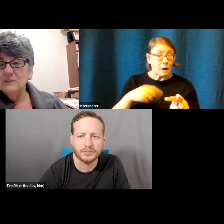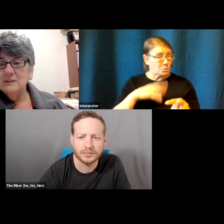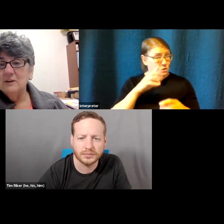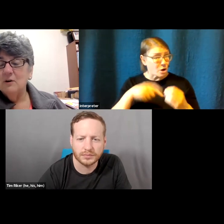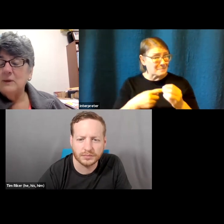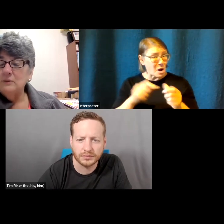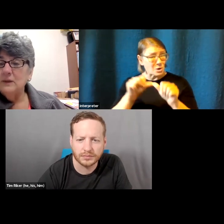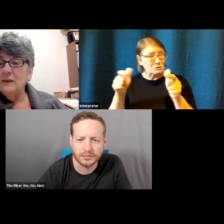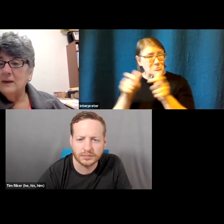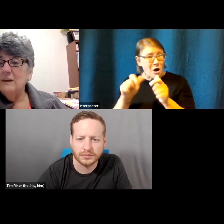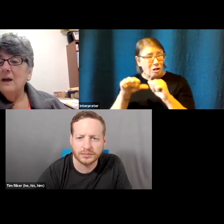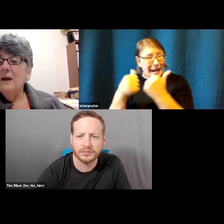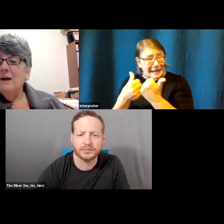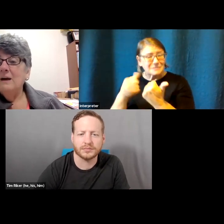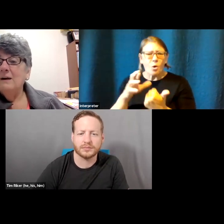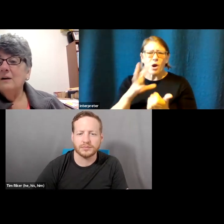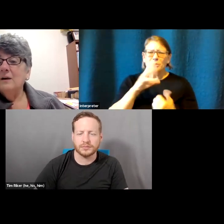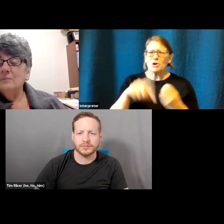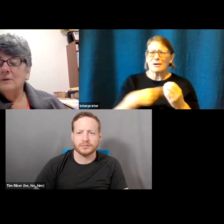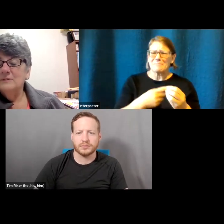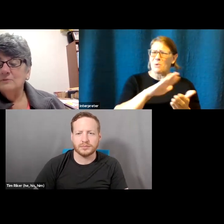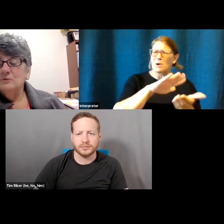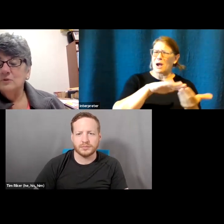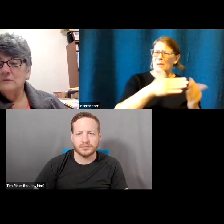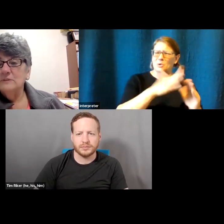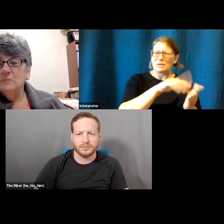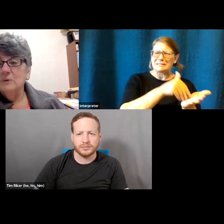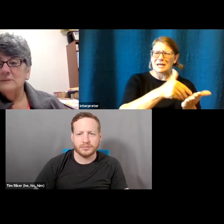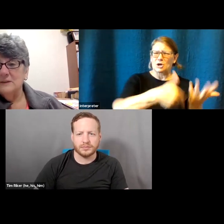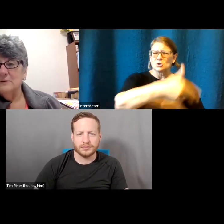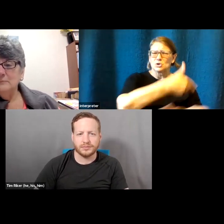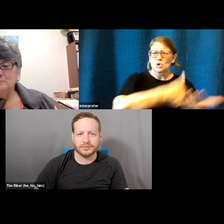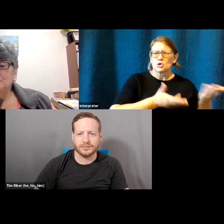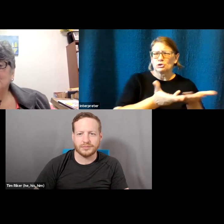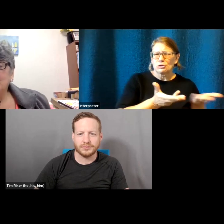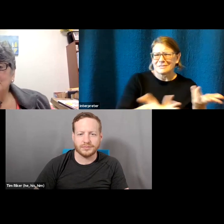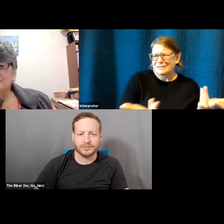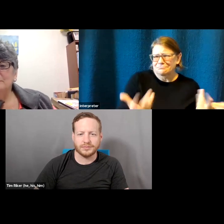small agency or are we looking at a social service community center?